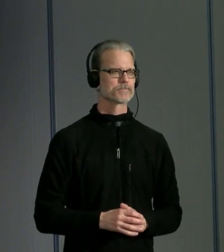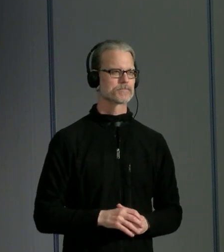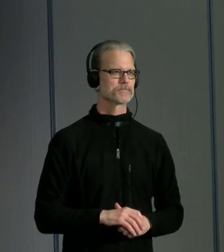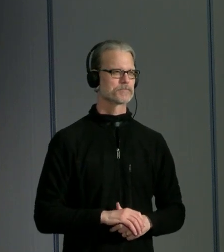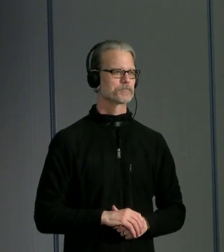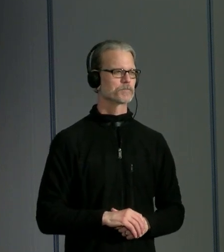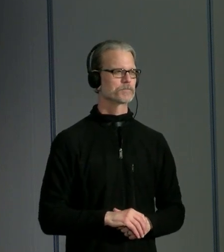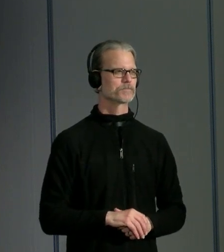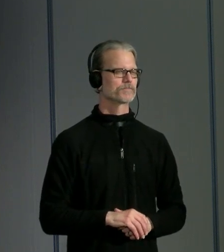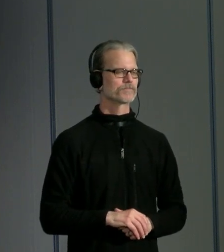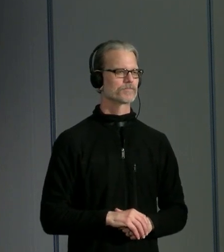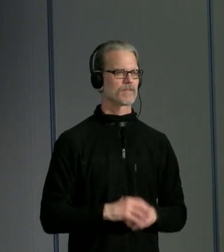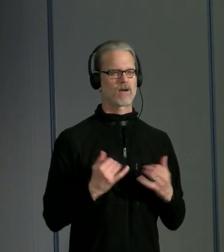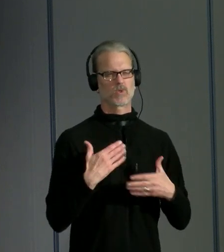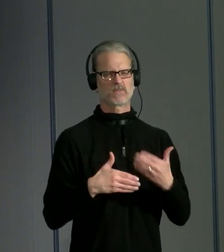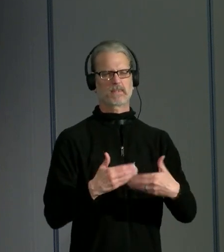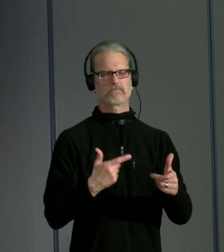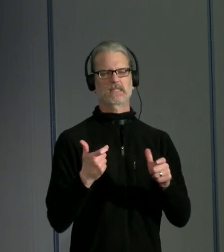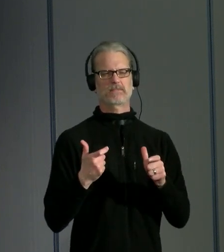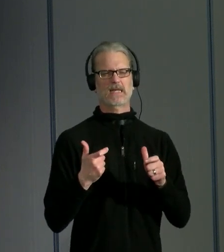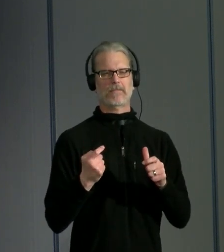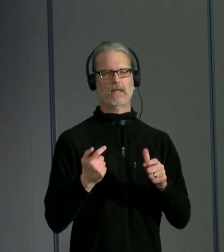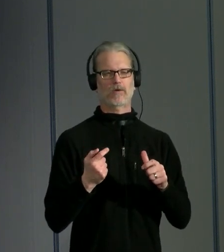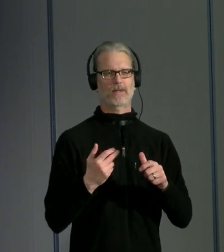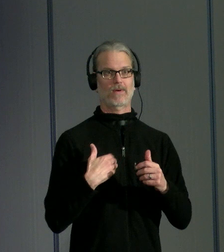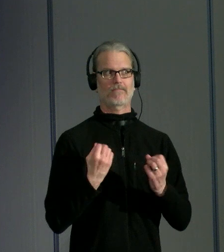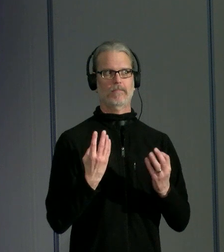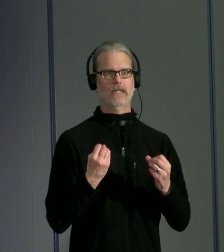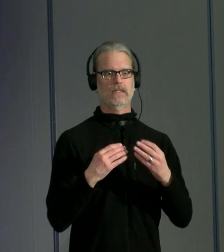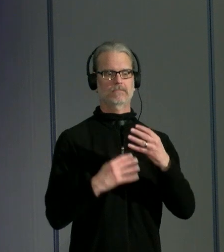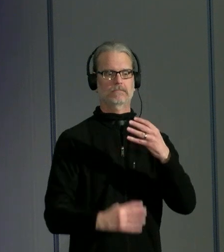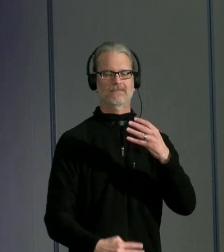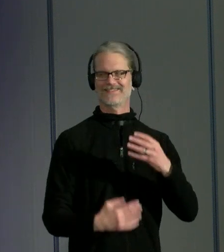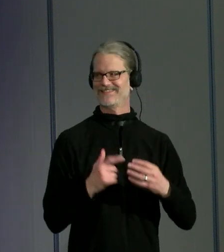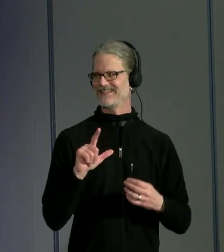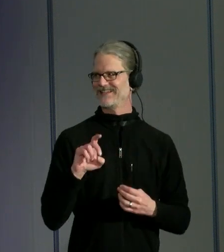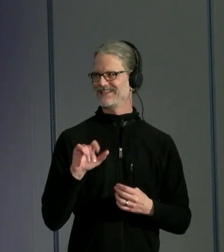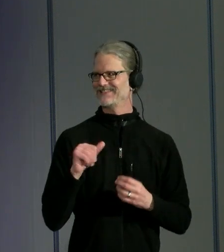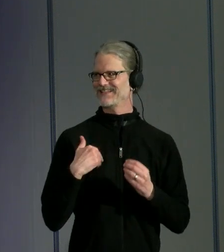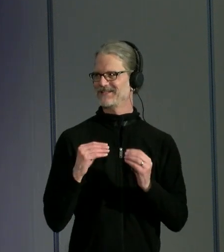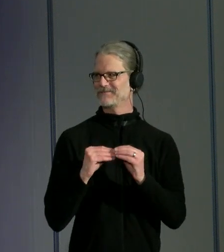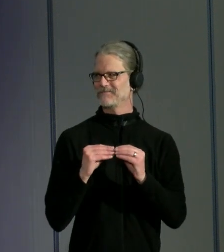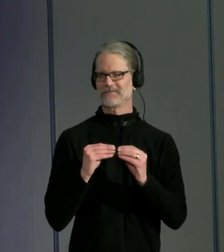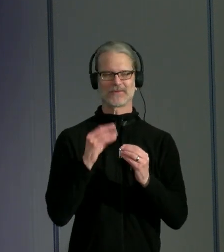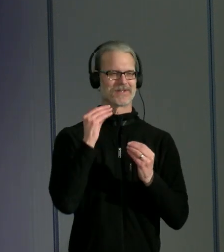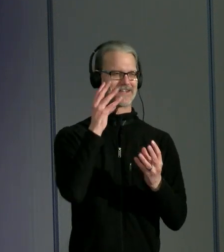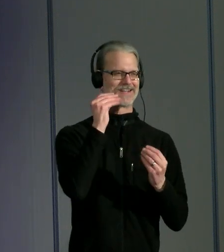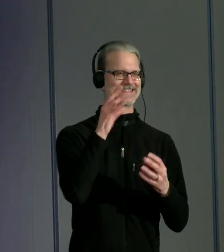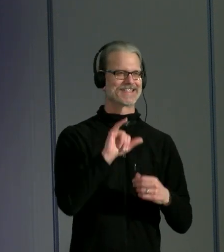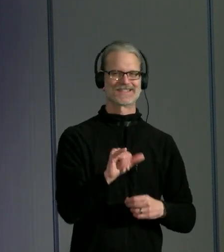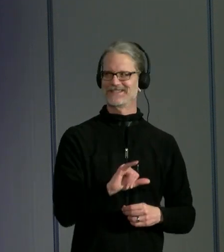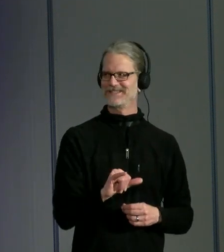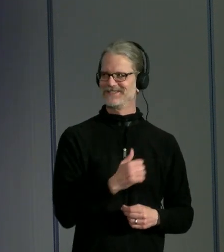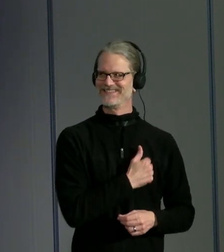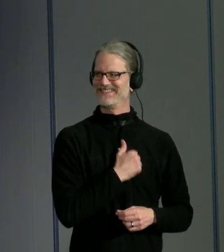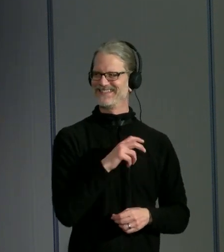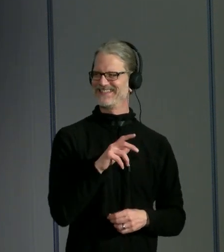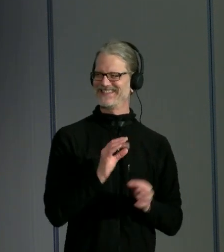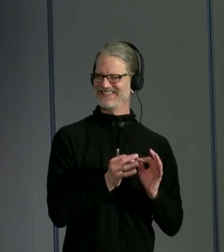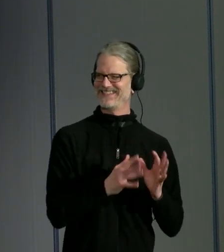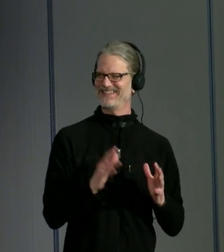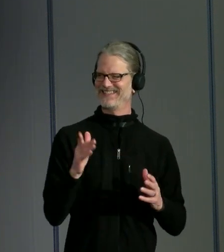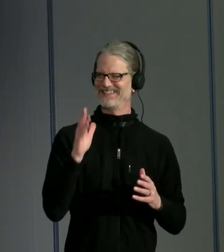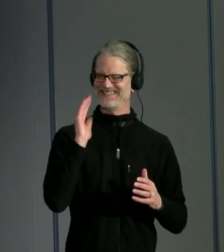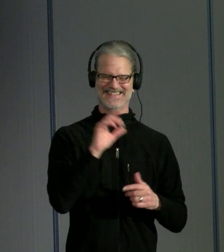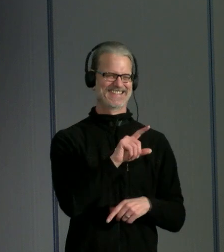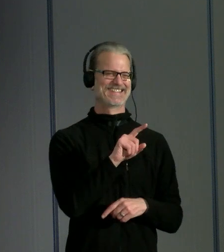Okay, I'm going to speed up a little bit because we have a lot of these to get through, and Lisa has a little more content too. Sorry, interpreter, I'm about to go